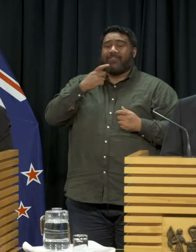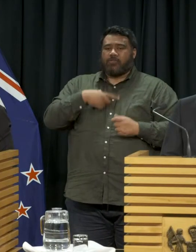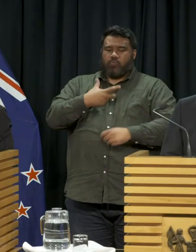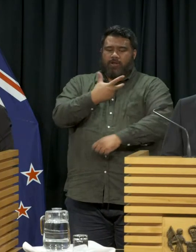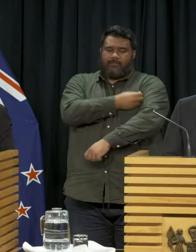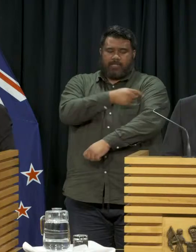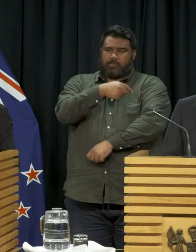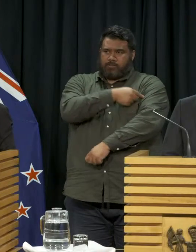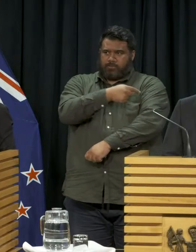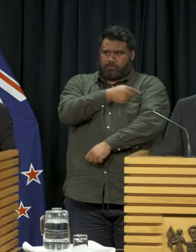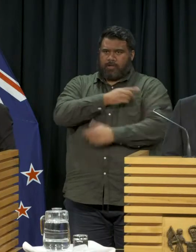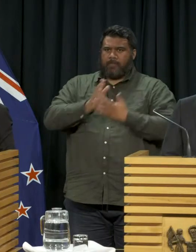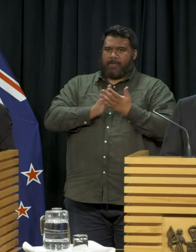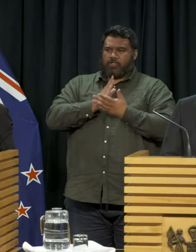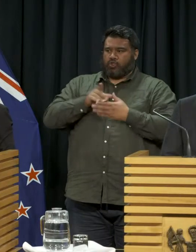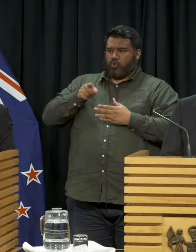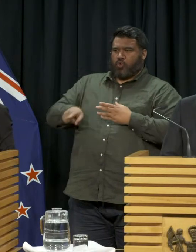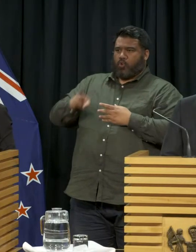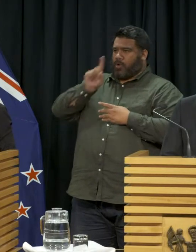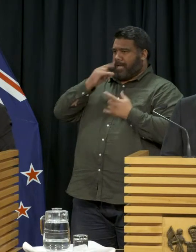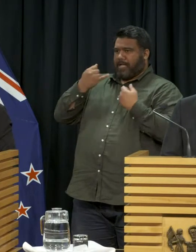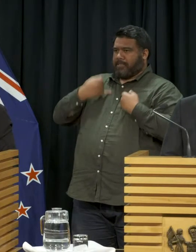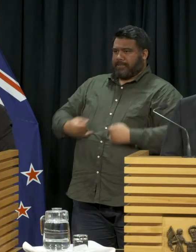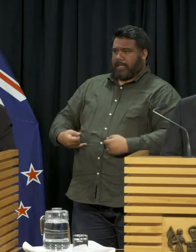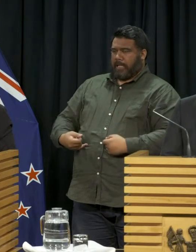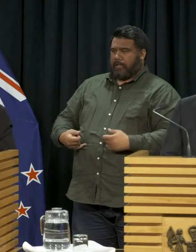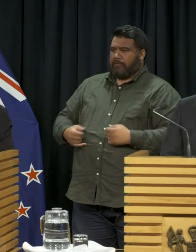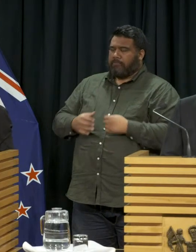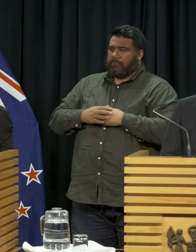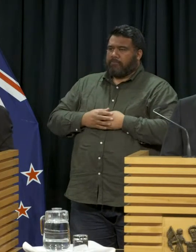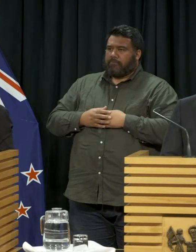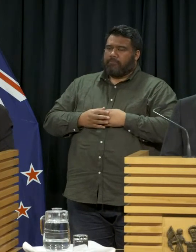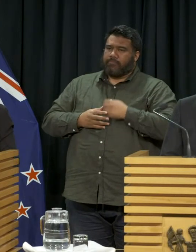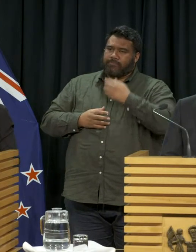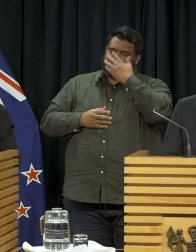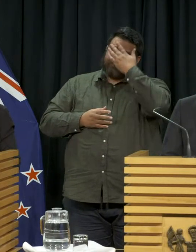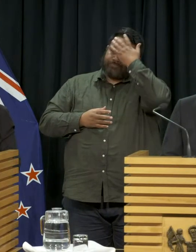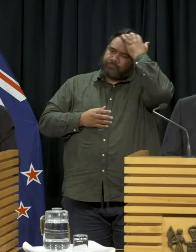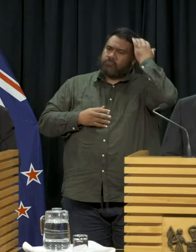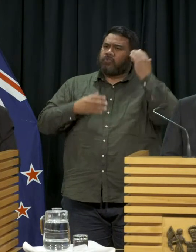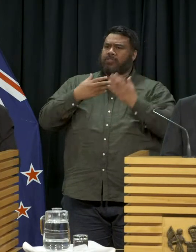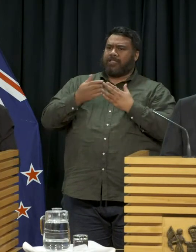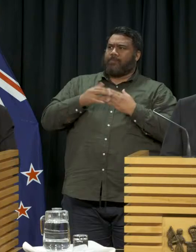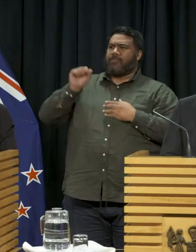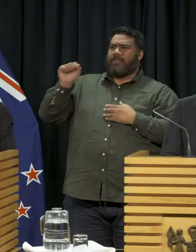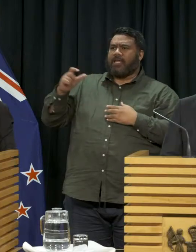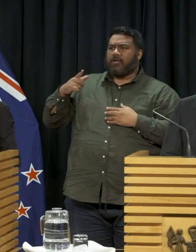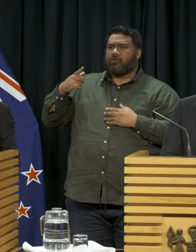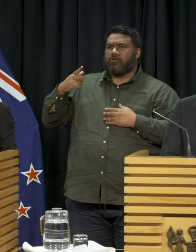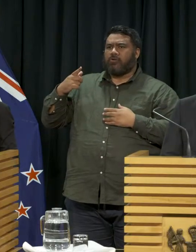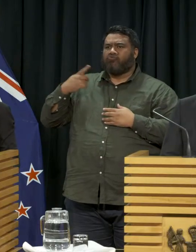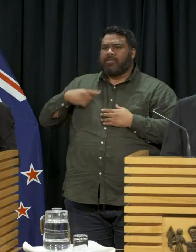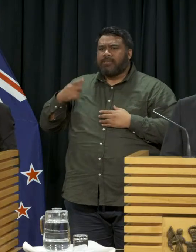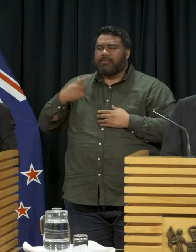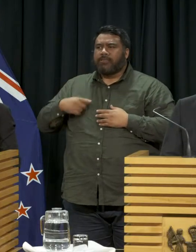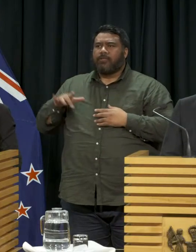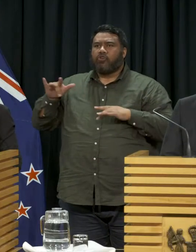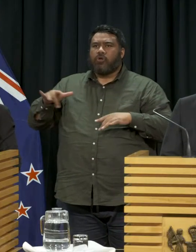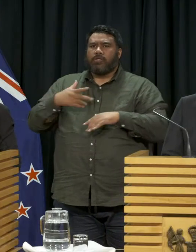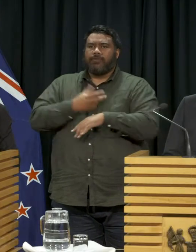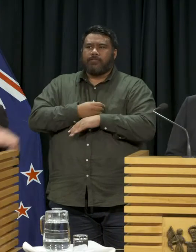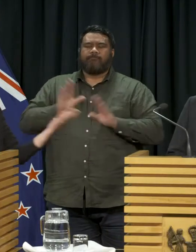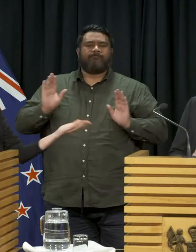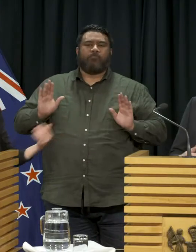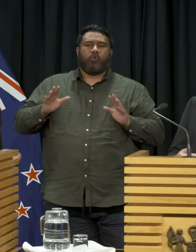is to ensure that they do not become seriously unwell. And so regardless of whatever the rationale was, from May, none of them will be